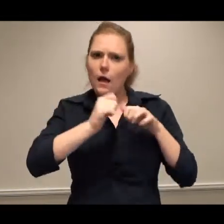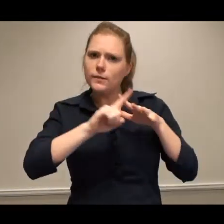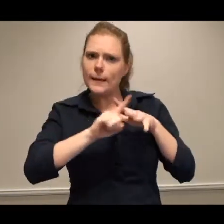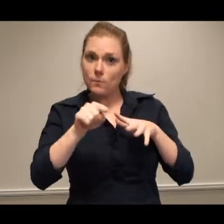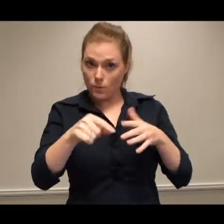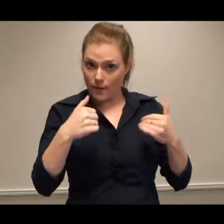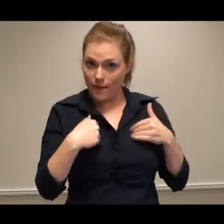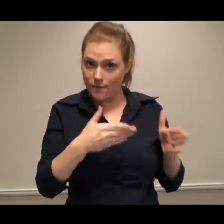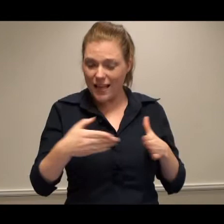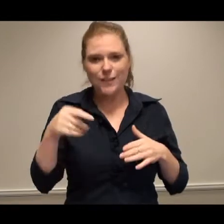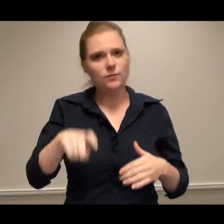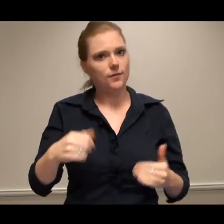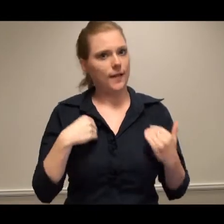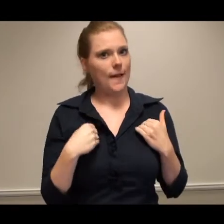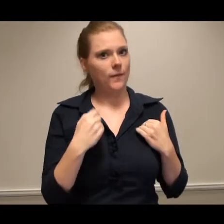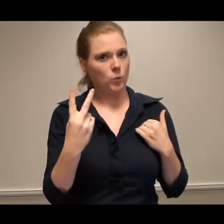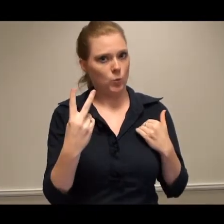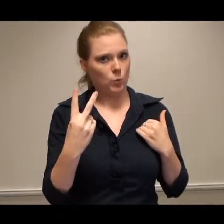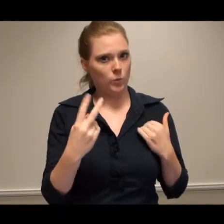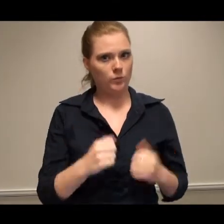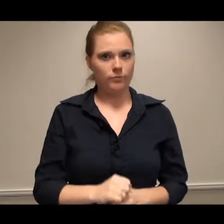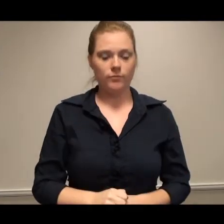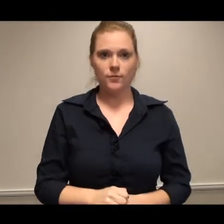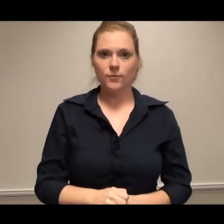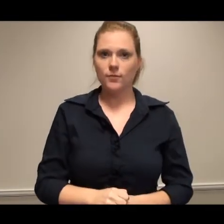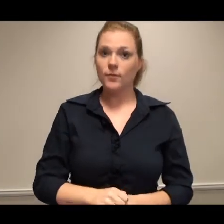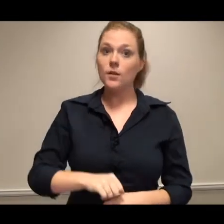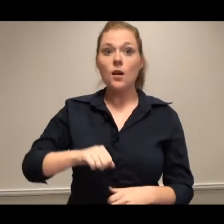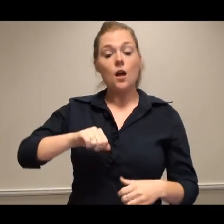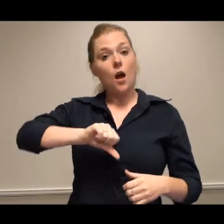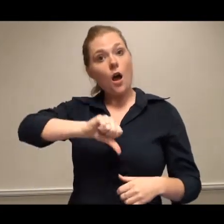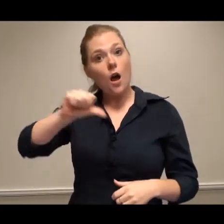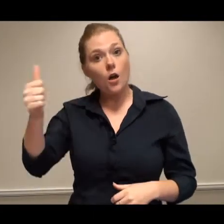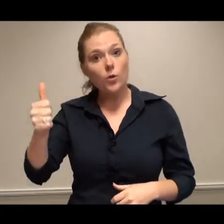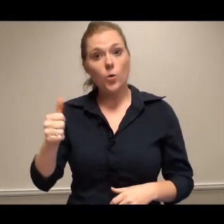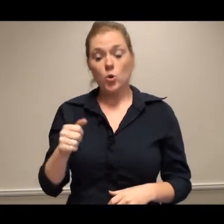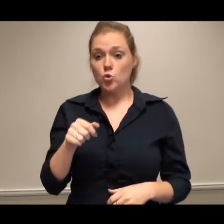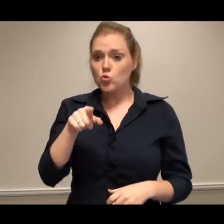Make sure you have a safe meeting place outside your home.